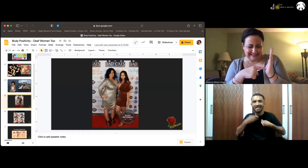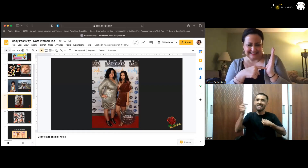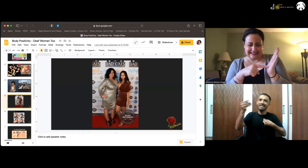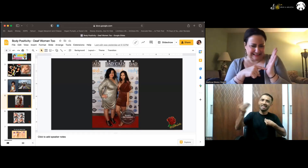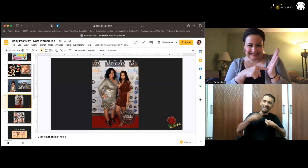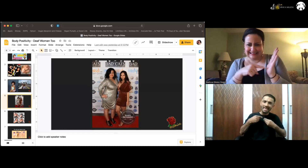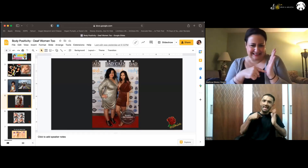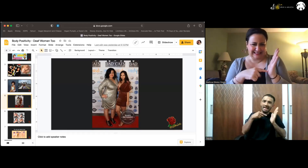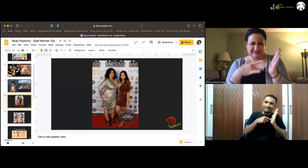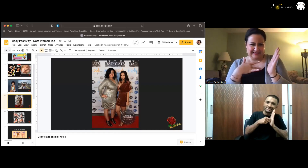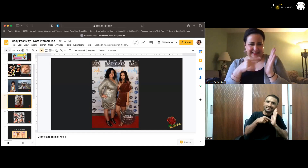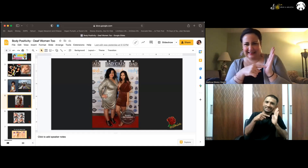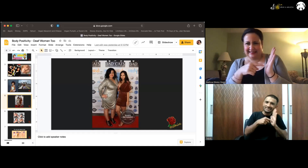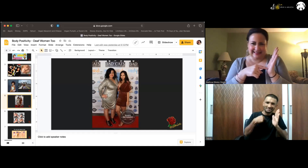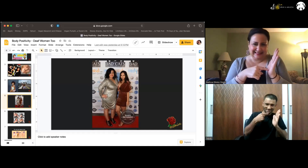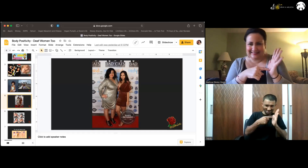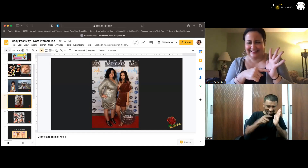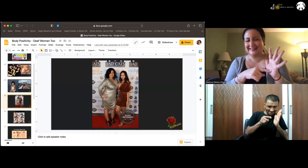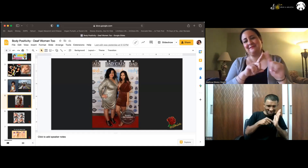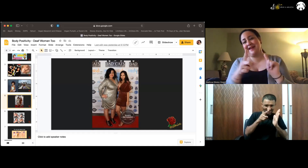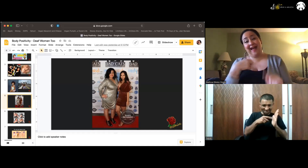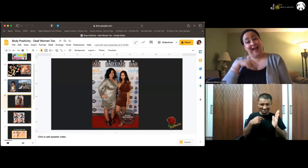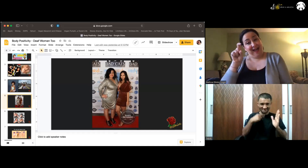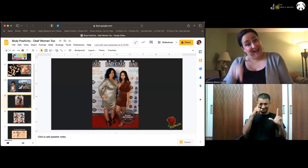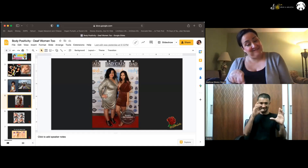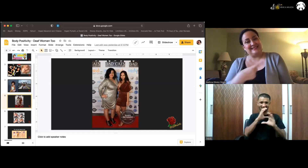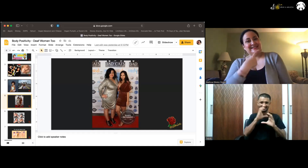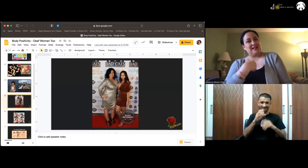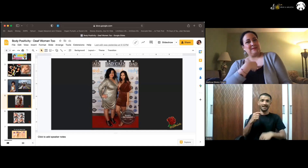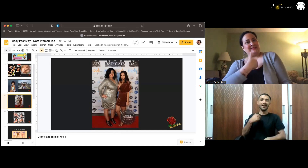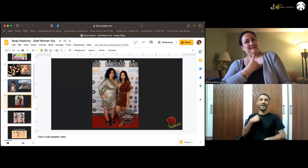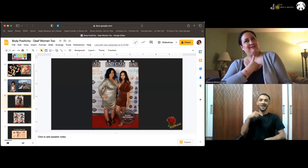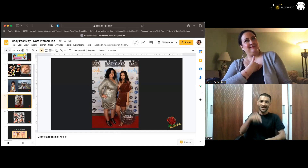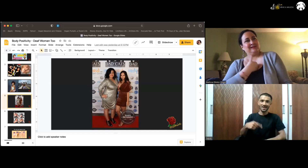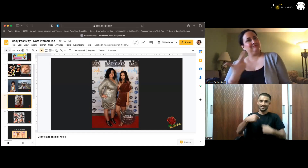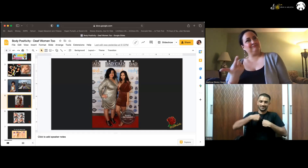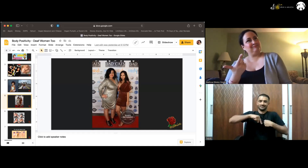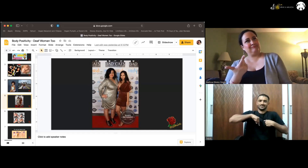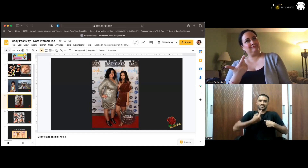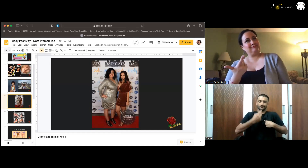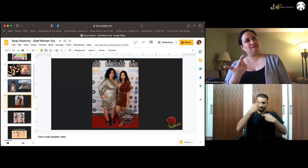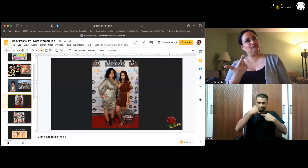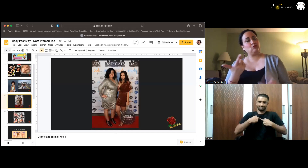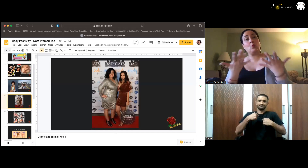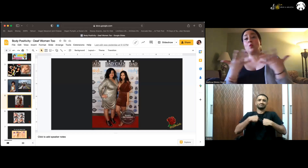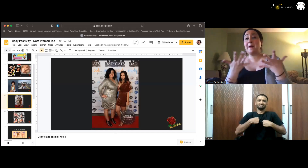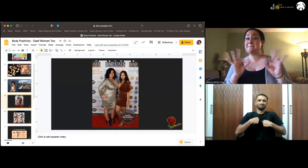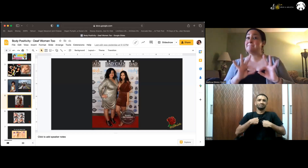still, people are just sharing their negativity or negative points towards me. It's a bit confusing for me, but still,